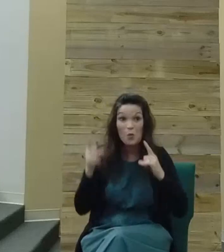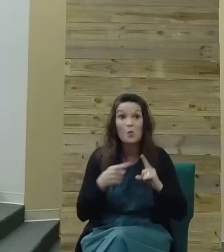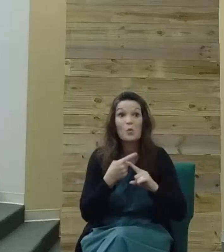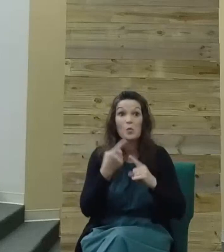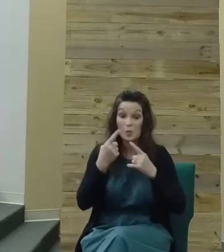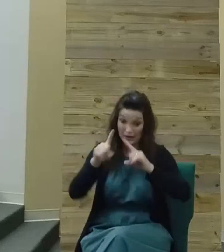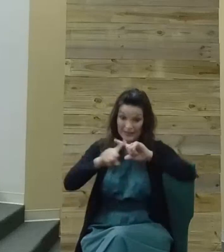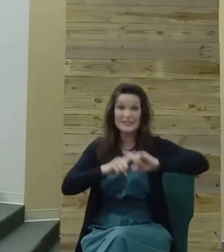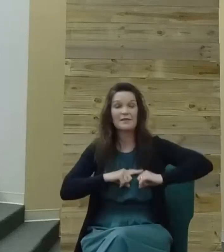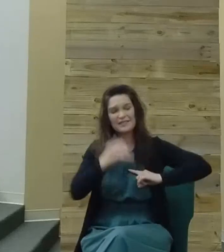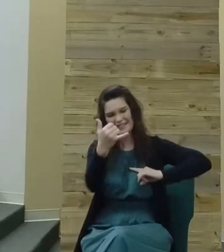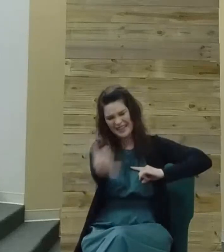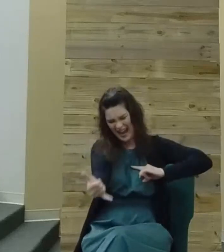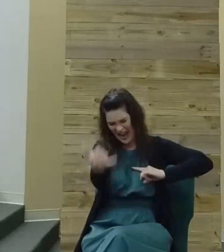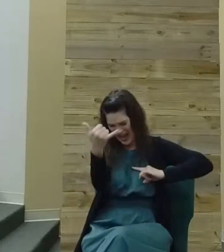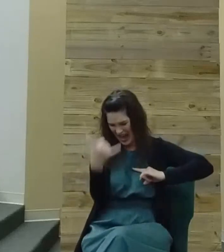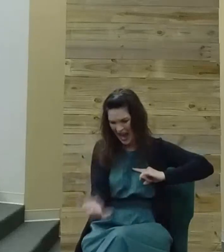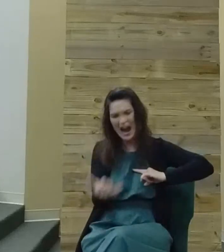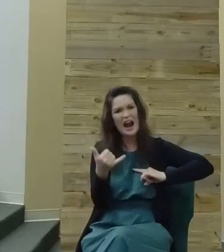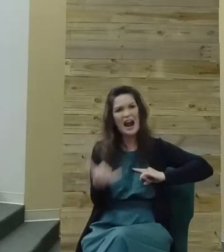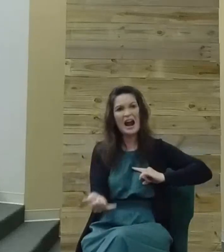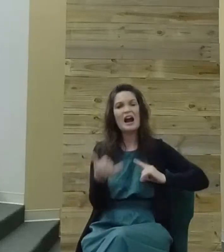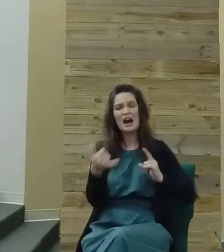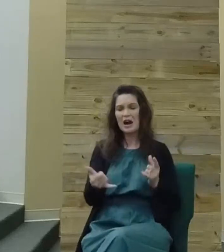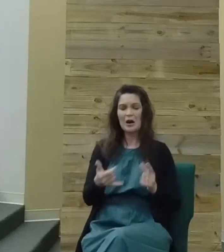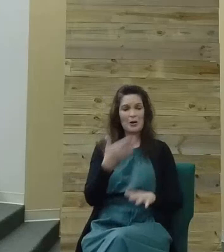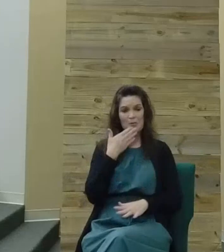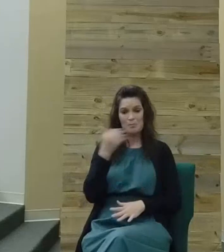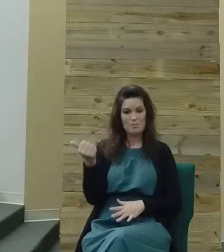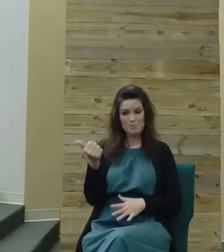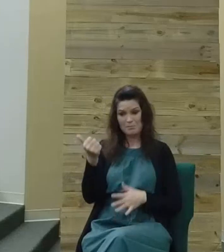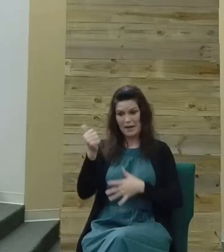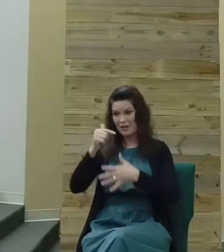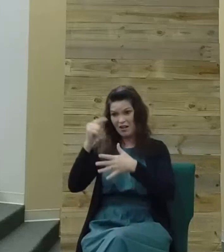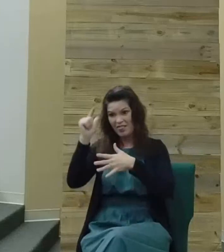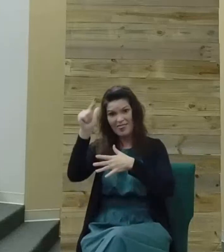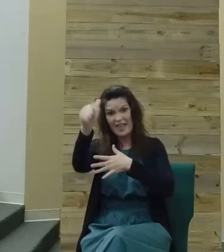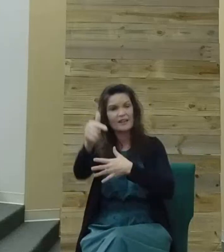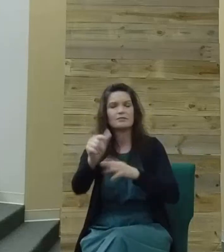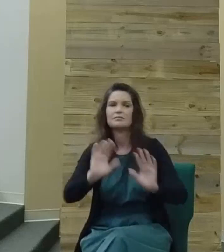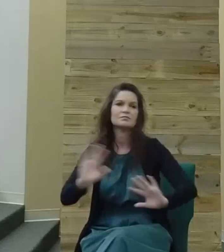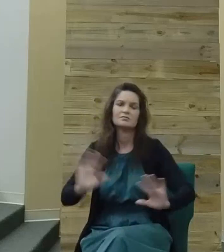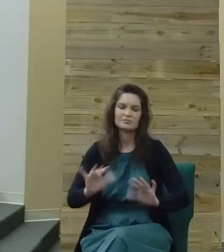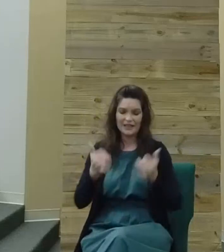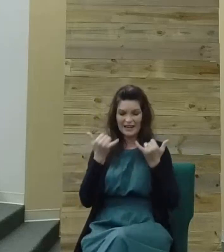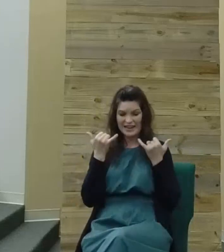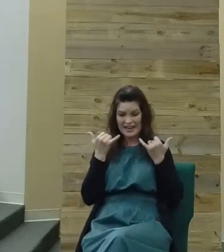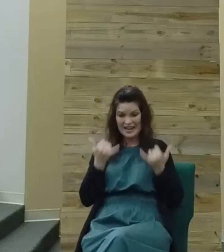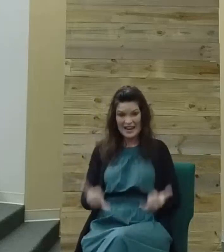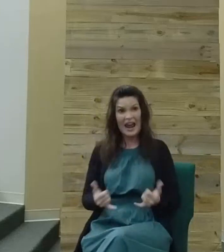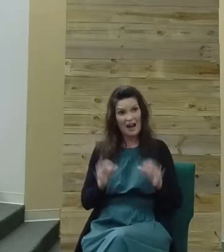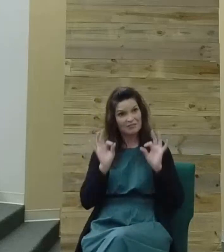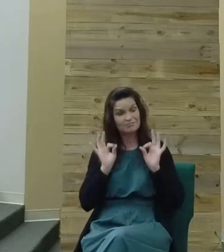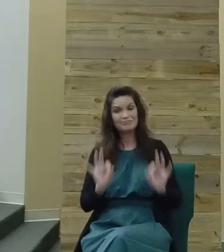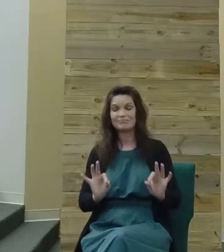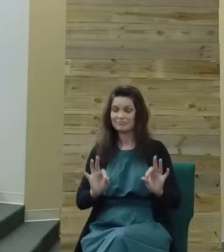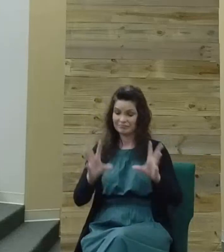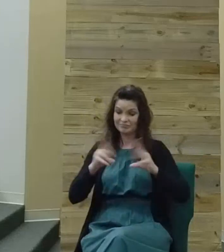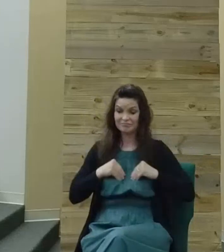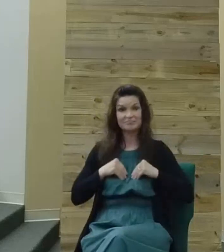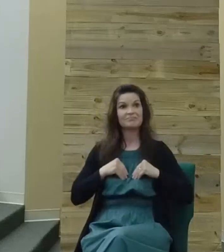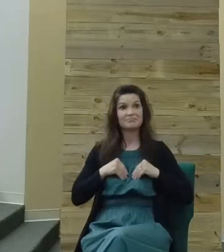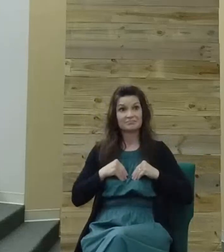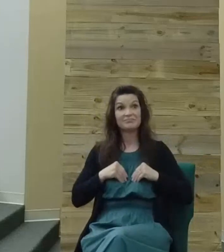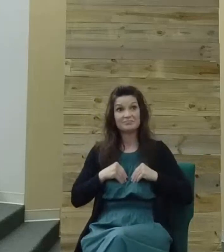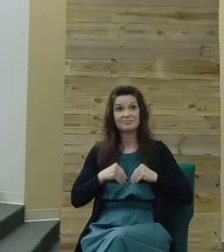day of salvation? Now. Now. Now is the time. There's no better time to get saved than today. There's no better time to be